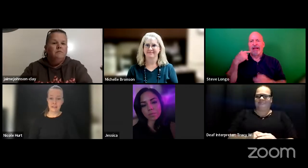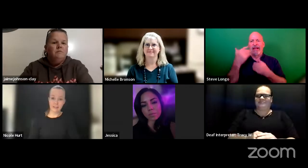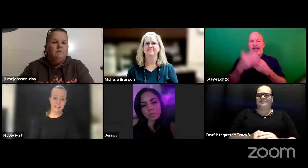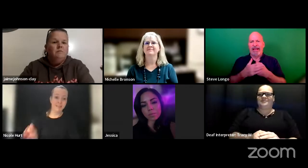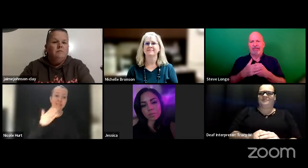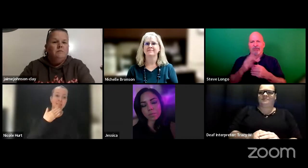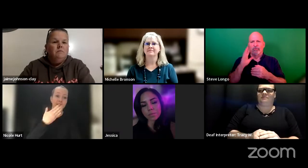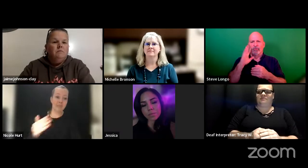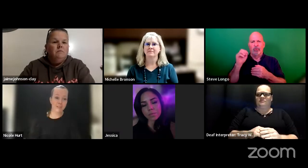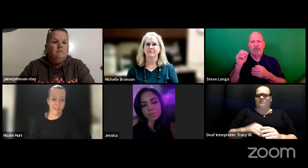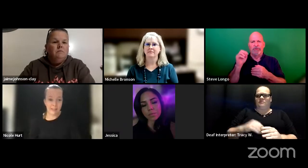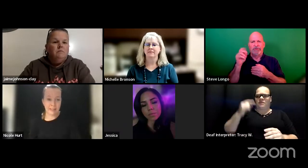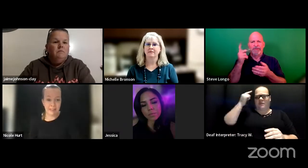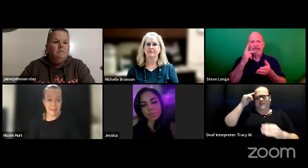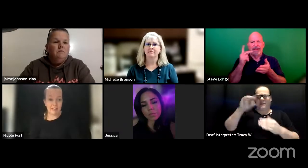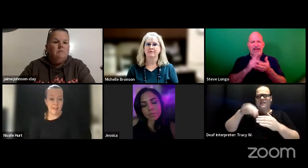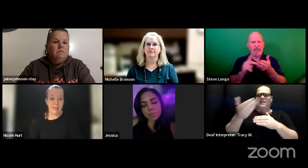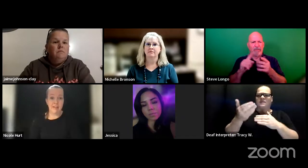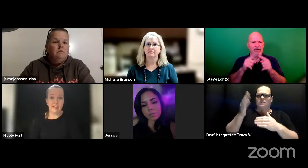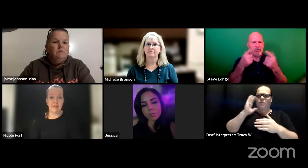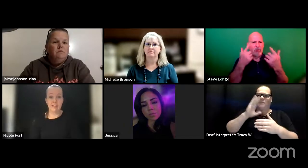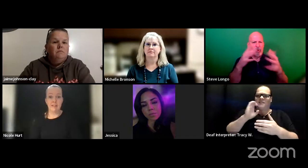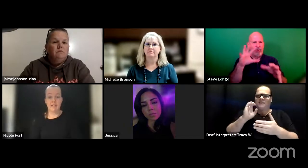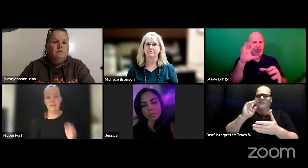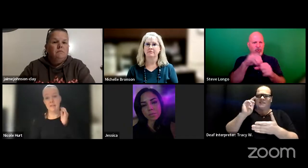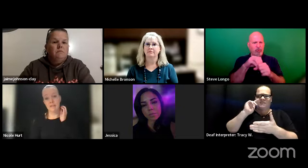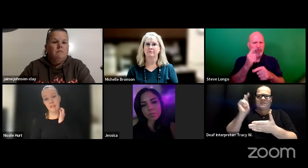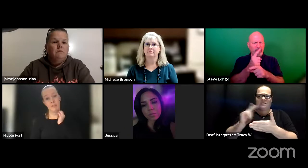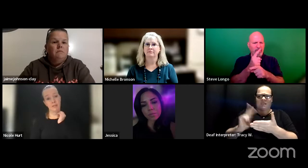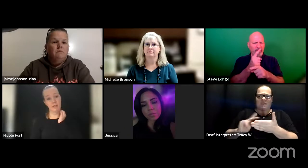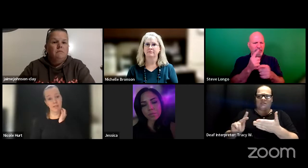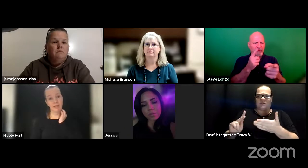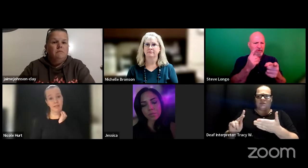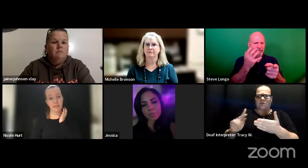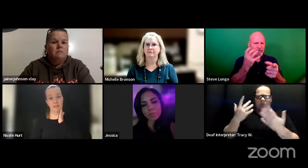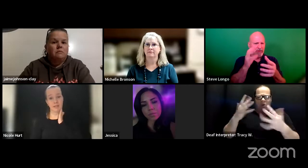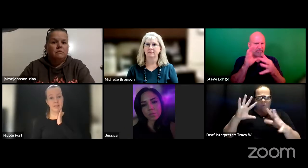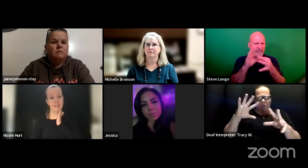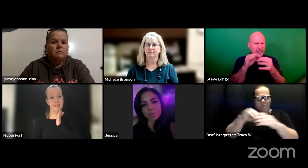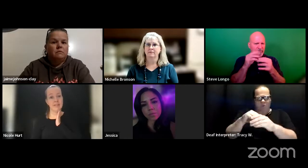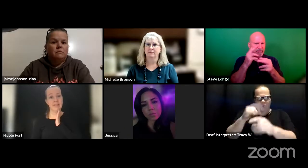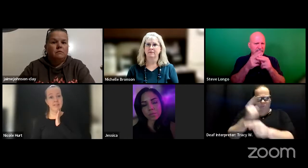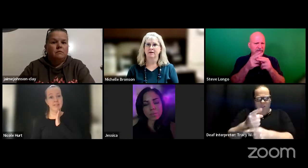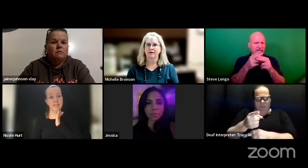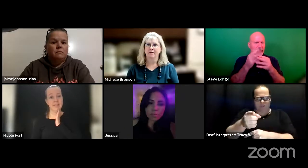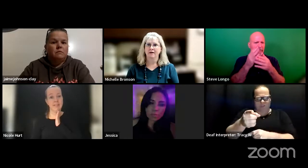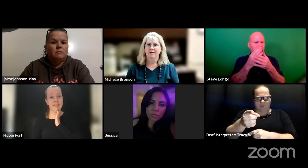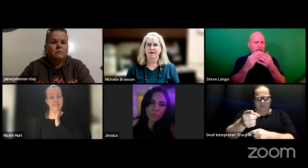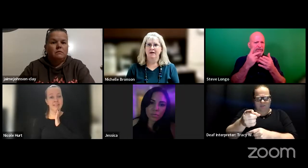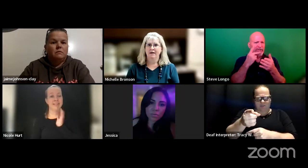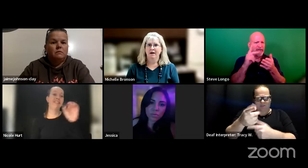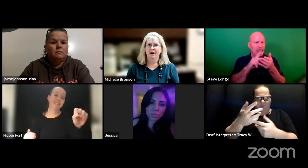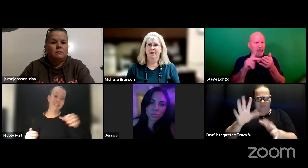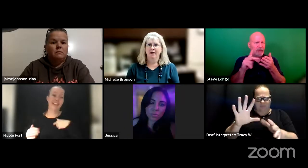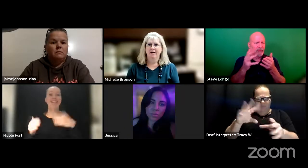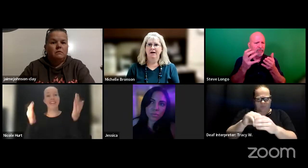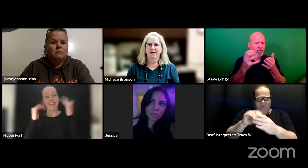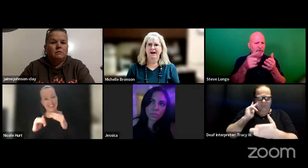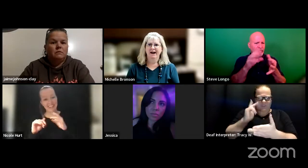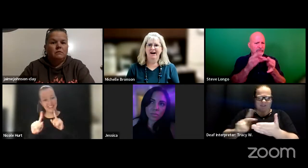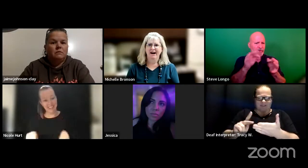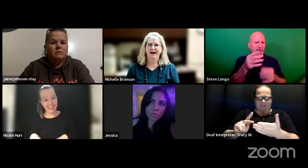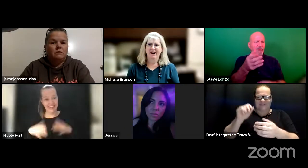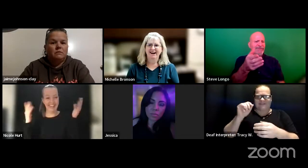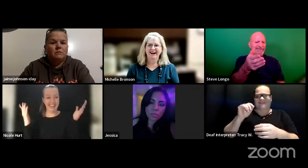Excellent report, Nicole. This is Steve speaking. I believe, did